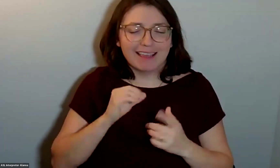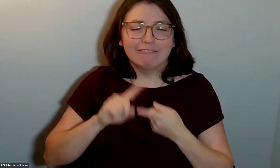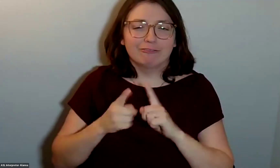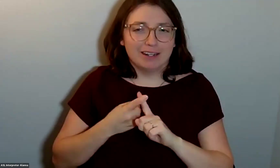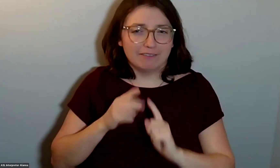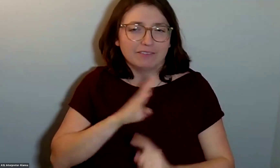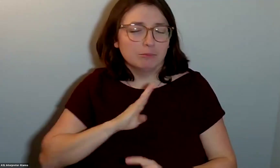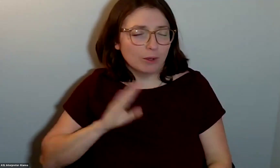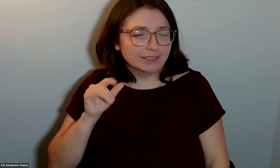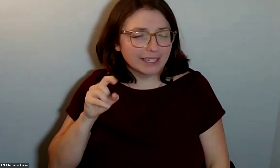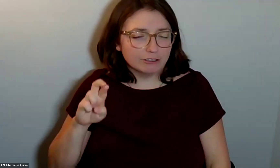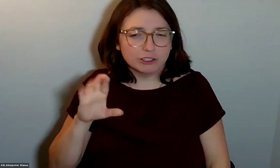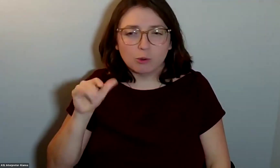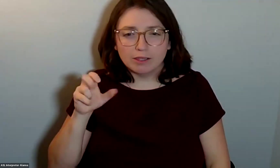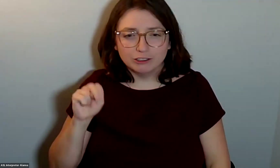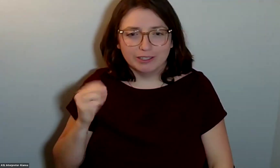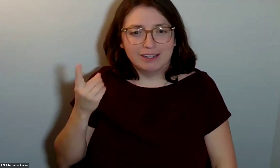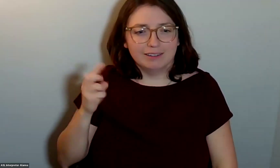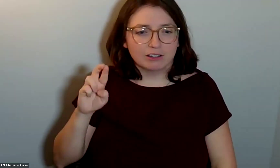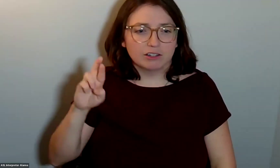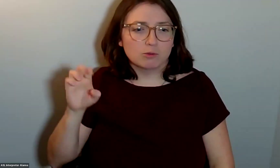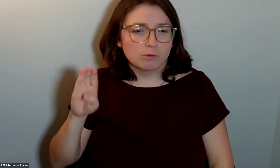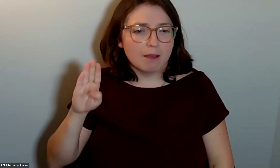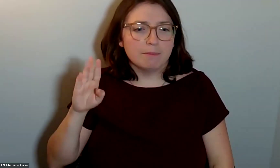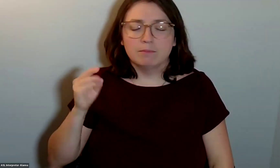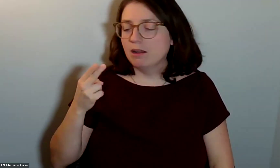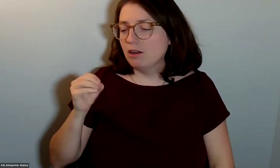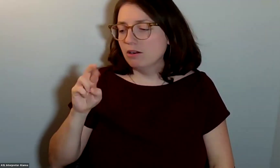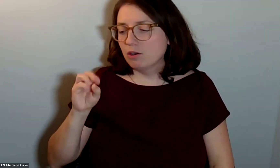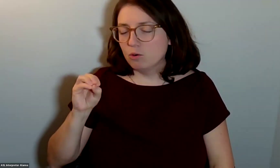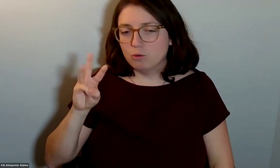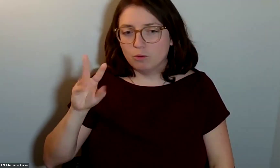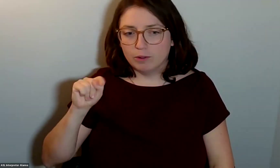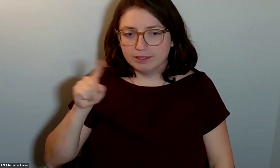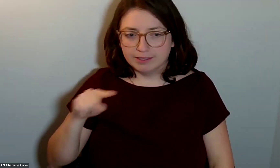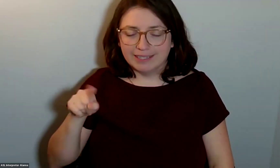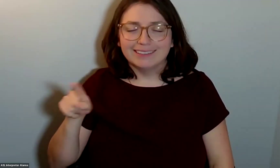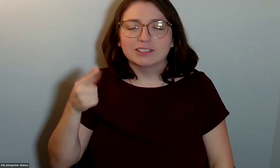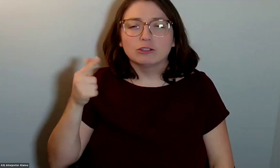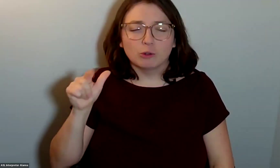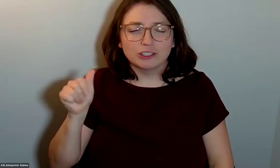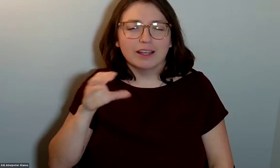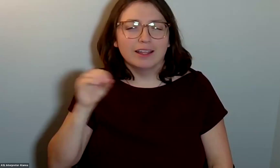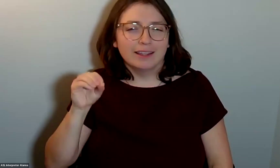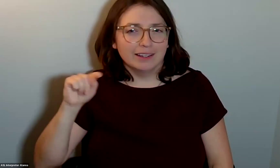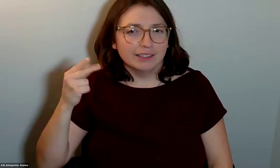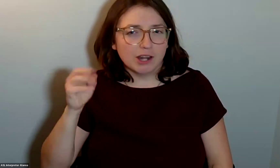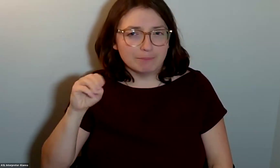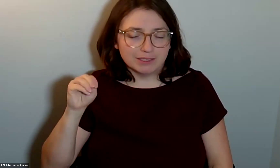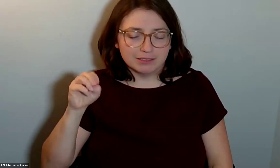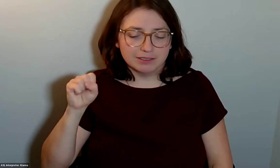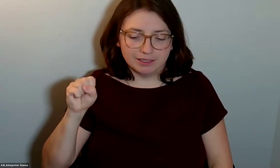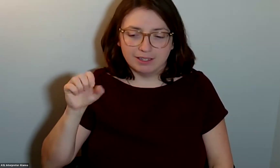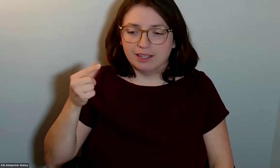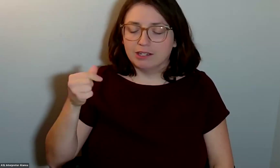Cancer Coalition, Dr. Rob Horowitz. Rob is the Georgia and Thomas Gosnell Distinguished Professor in